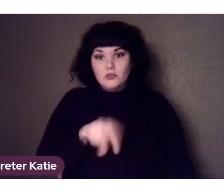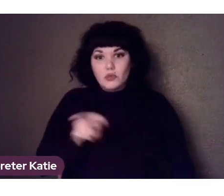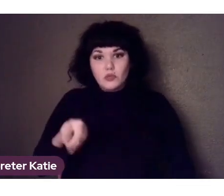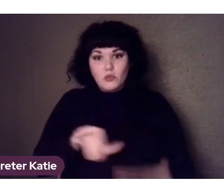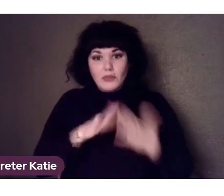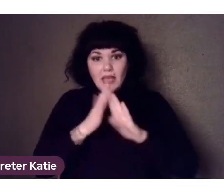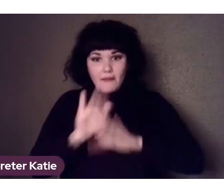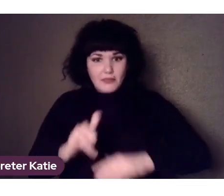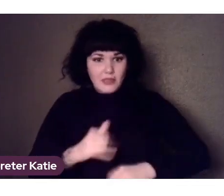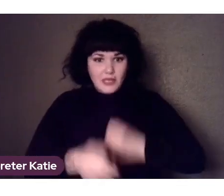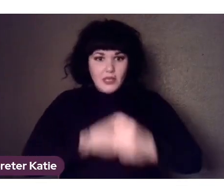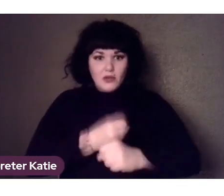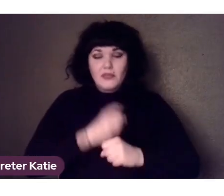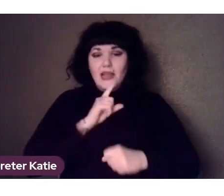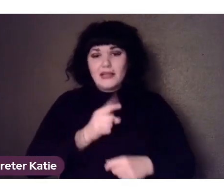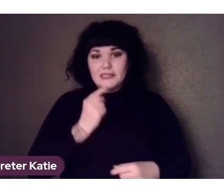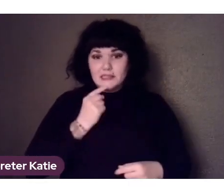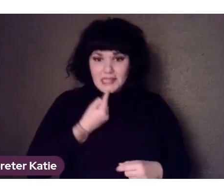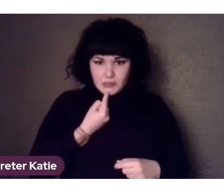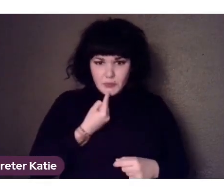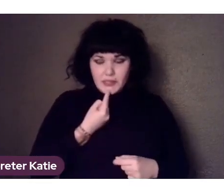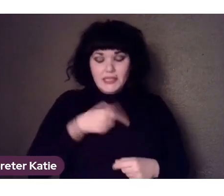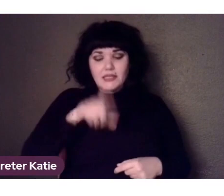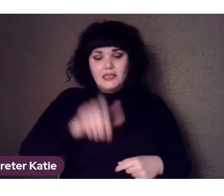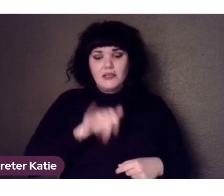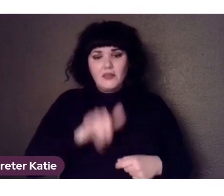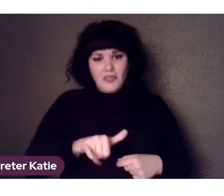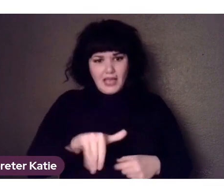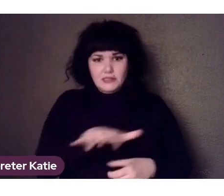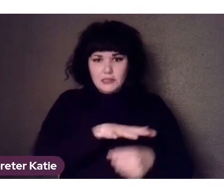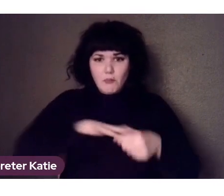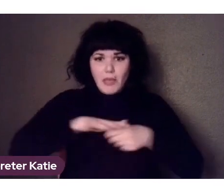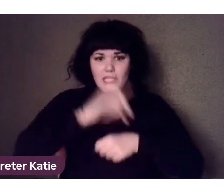I desperately needed that space for myself.